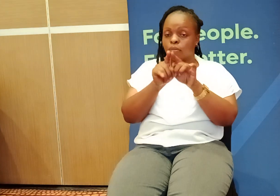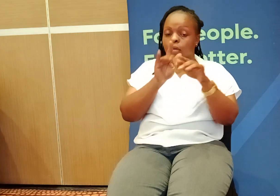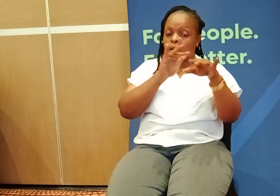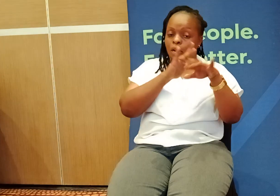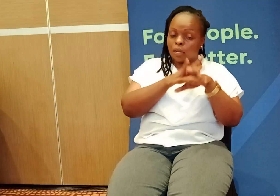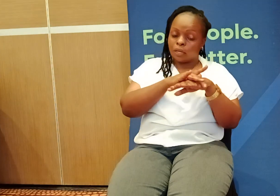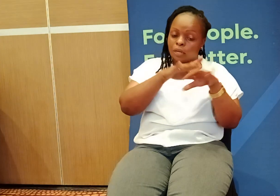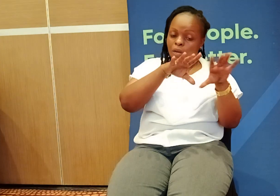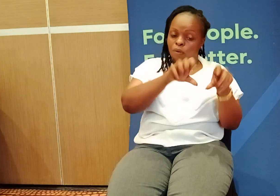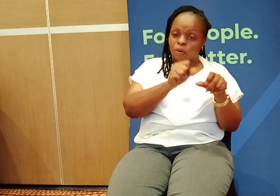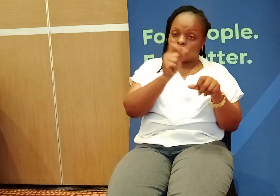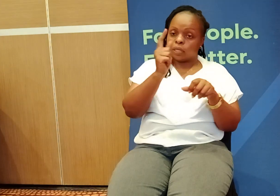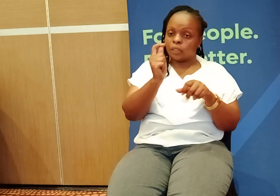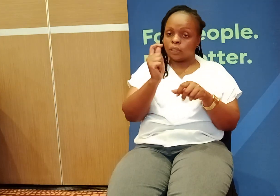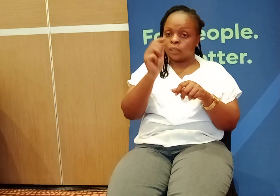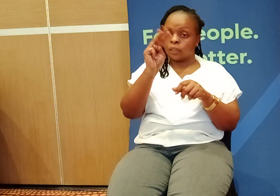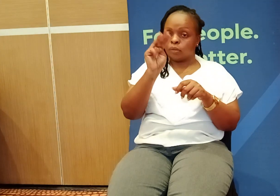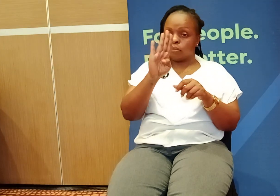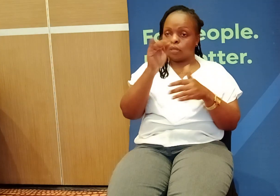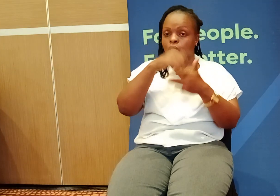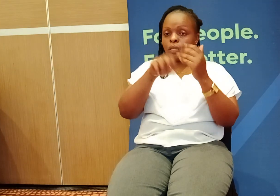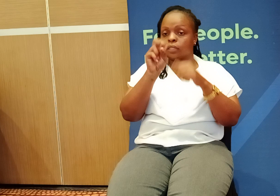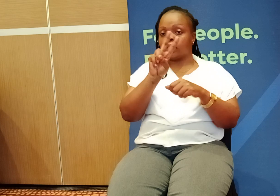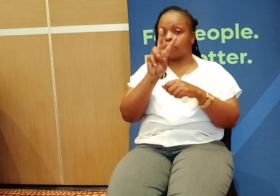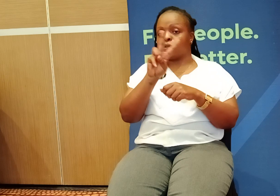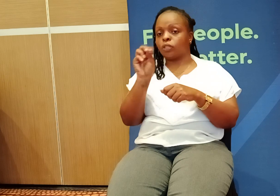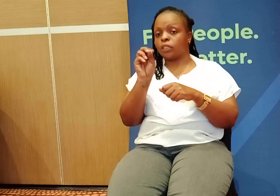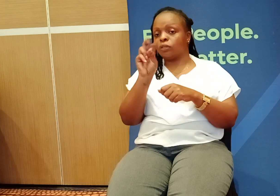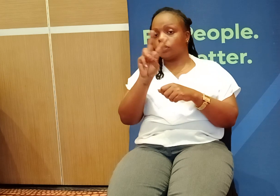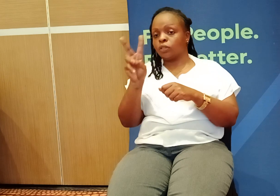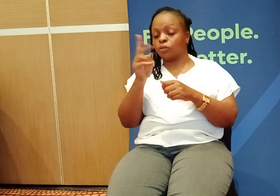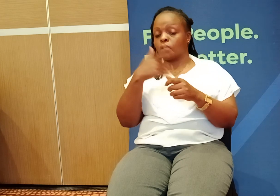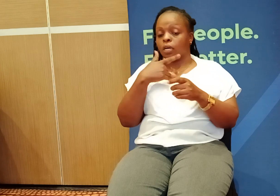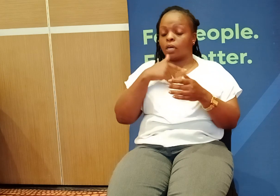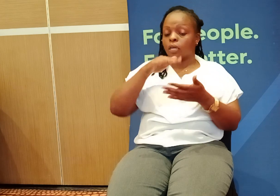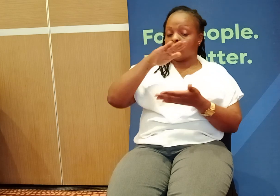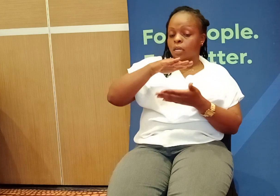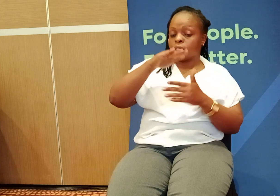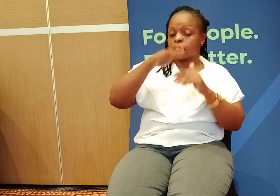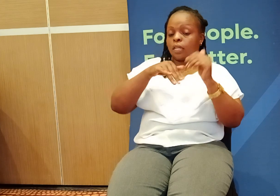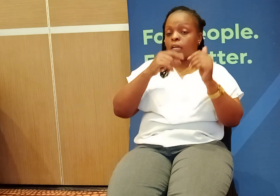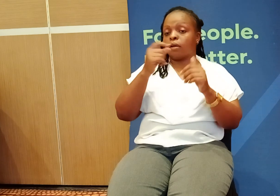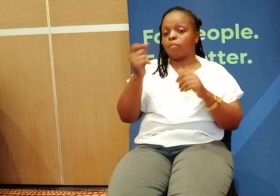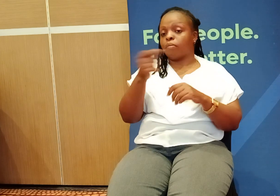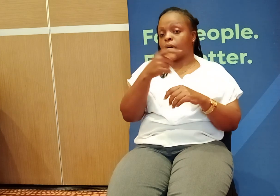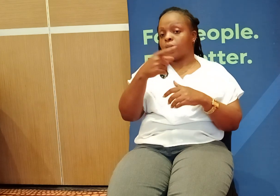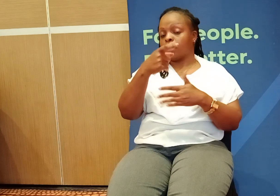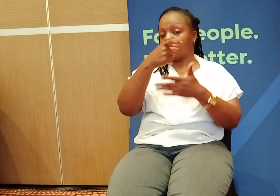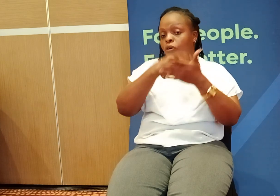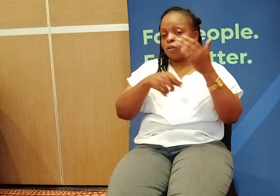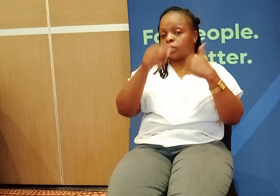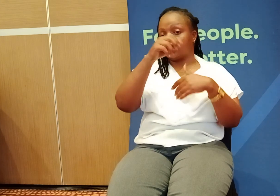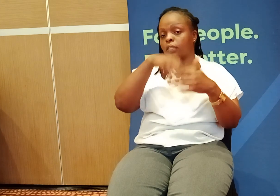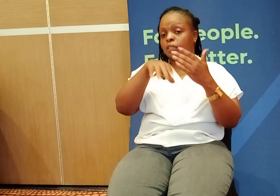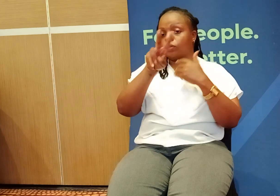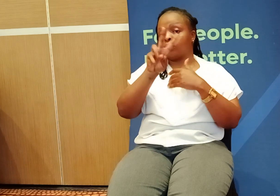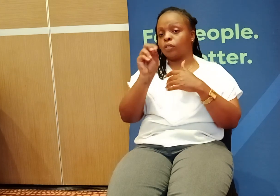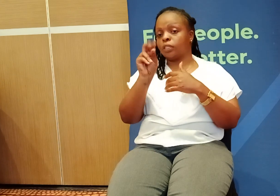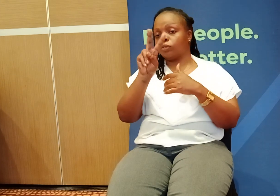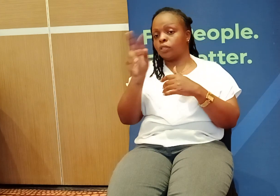TMB in December 2022, so we only had less than a month of costs in 2022, but in 2023 we've had the